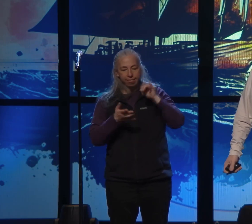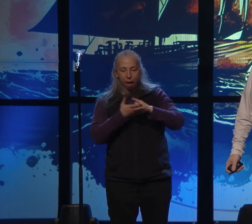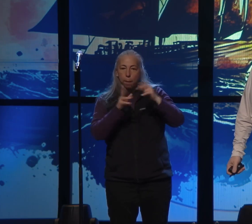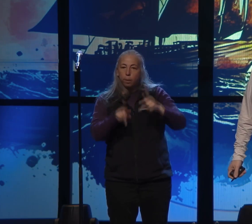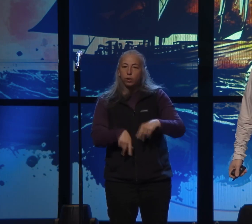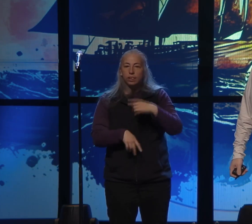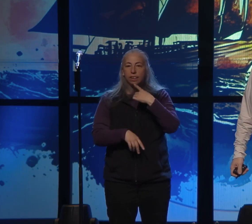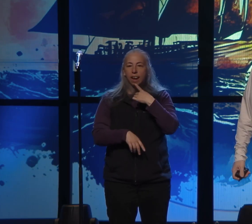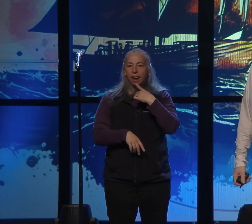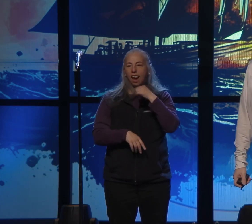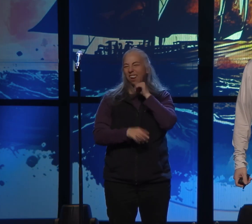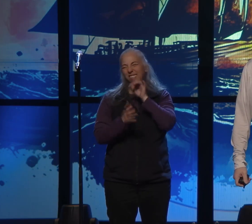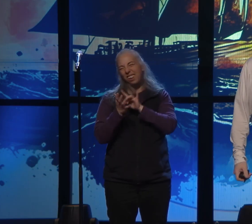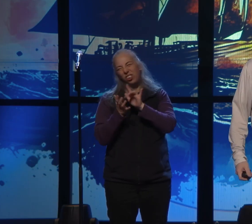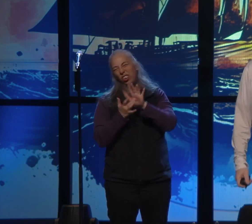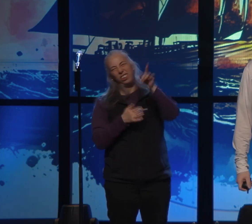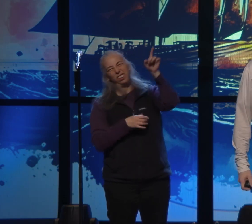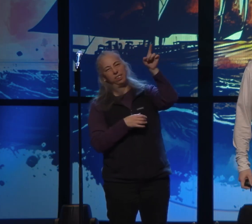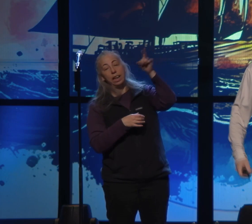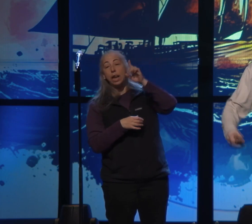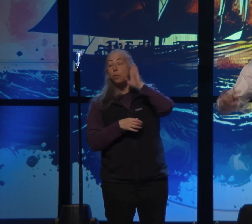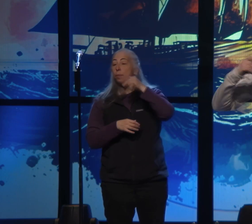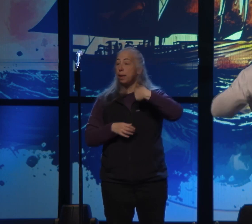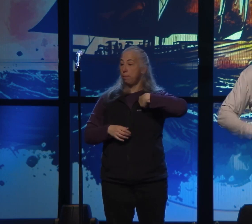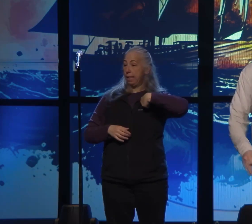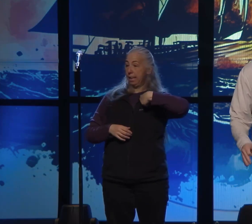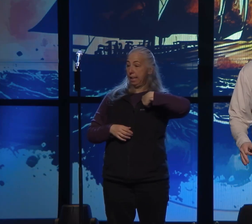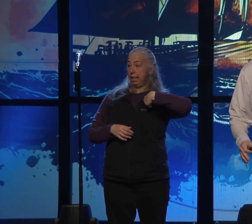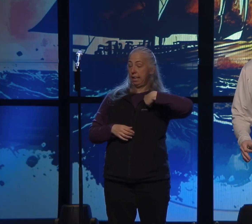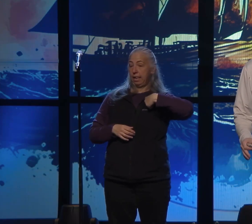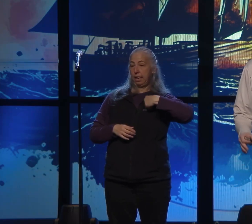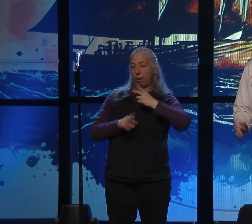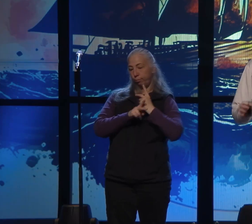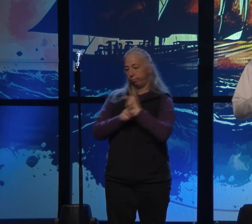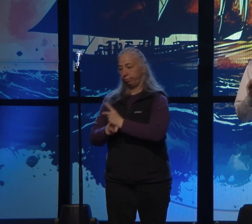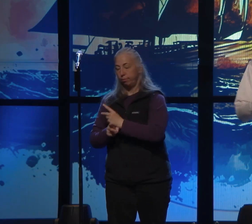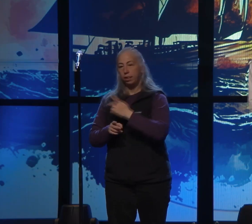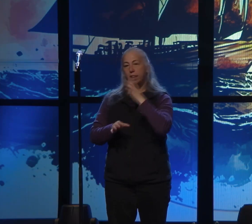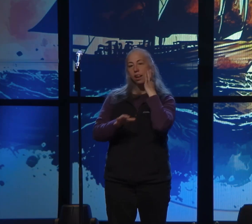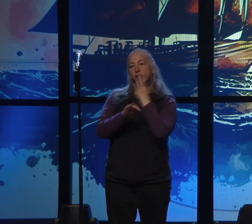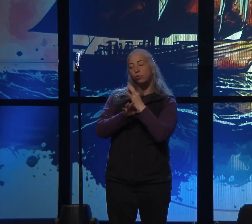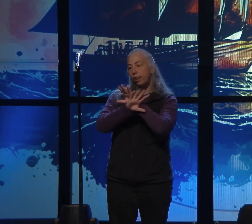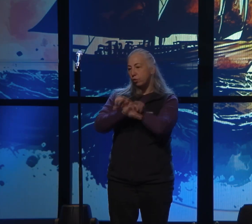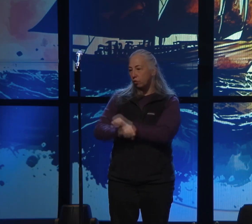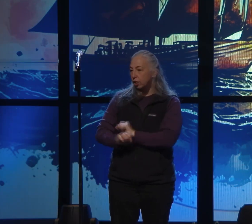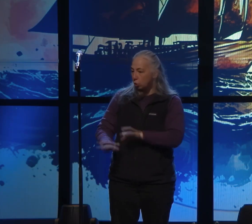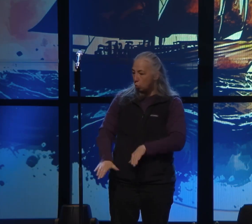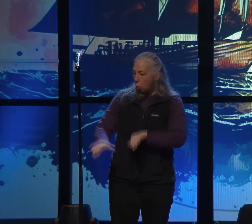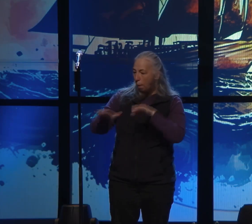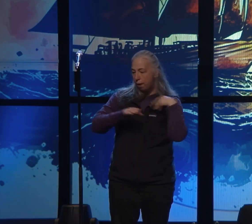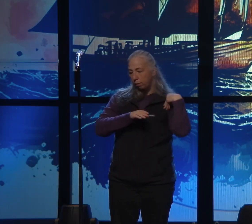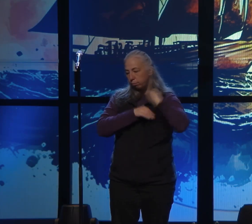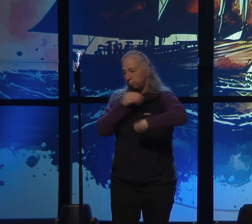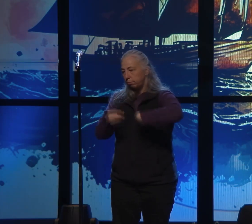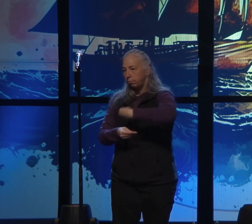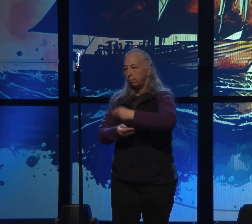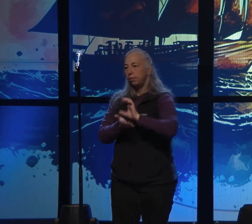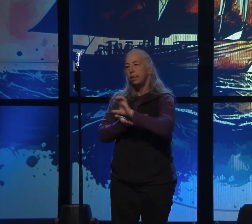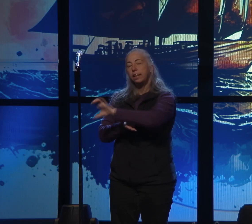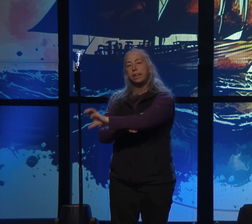it's going to be me. It's going to be my understanding of faith, the faith tradition you grew up in, all those things, which are not bad in and of